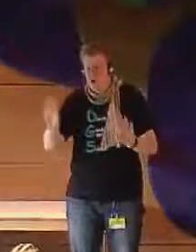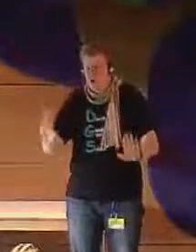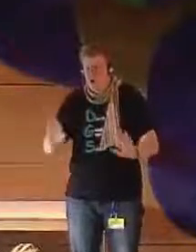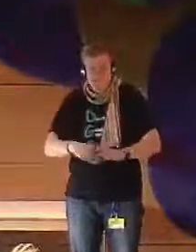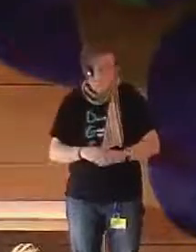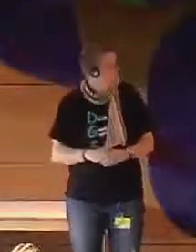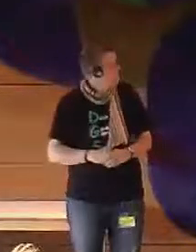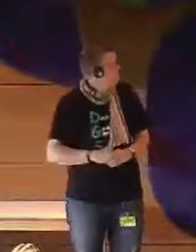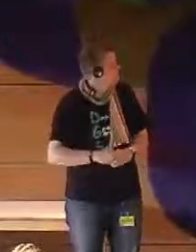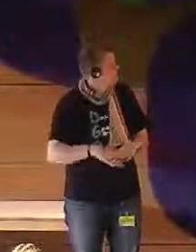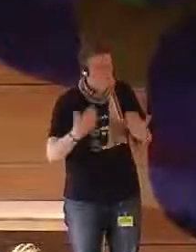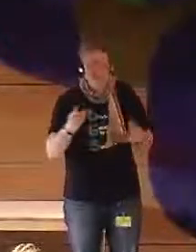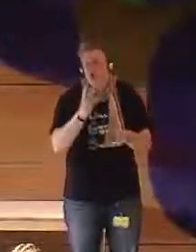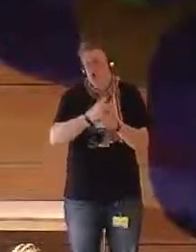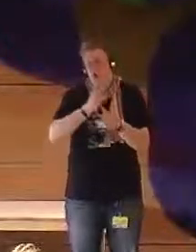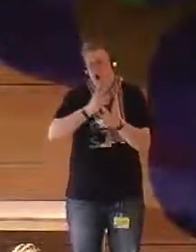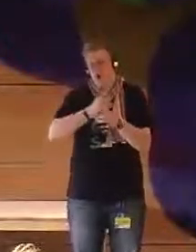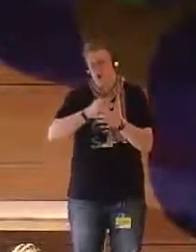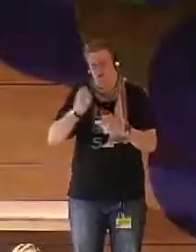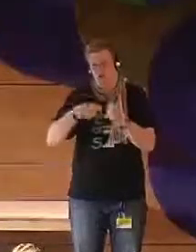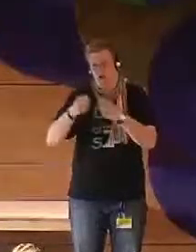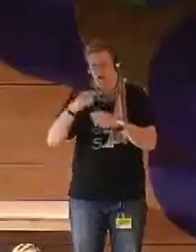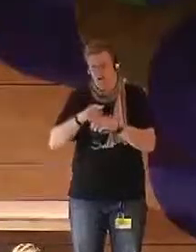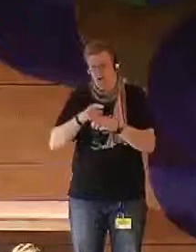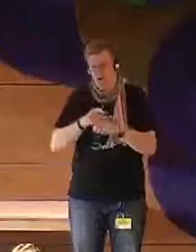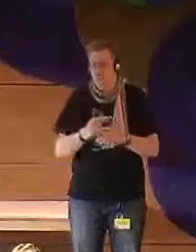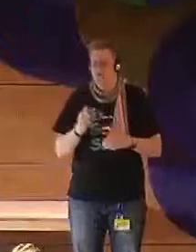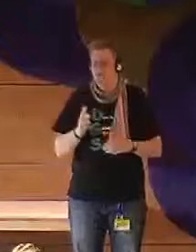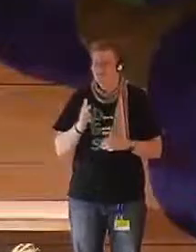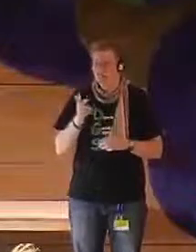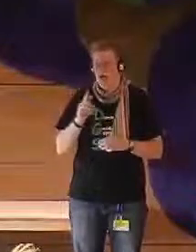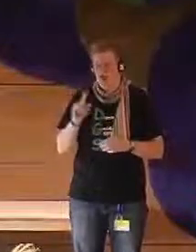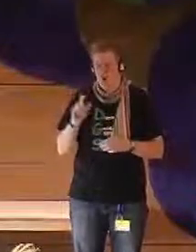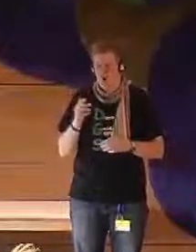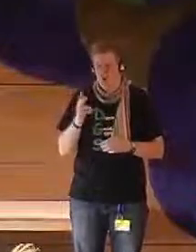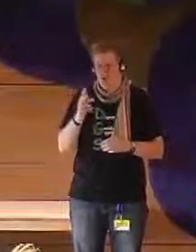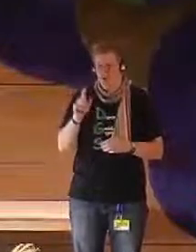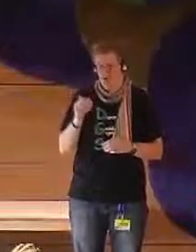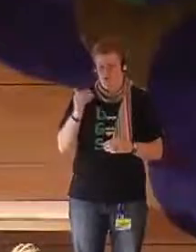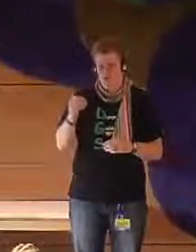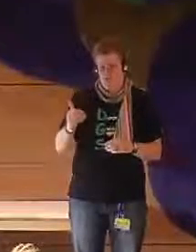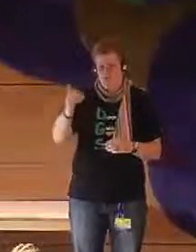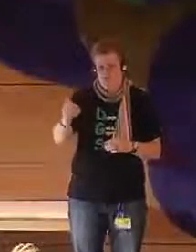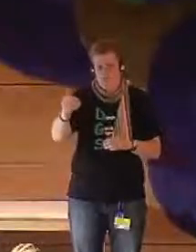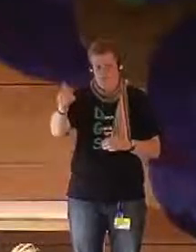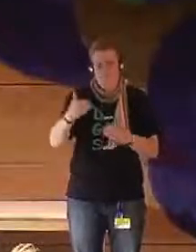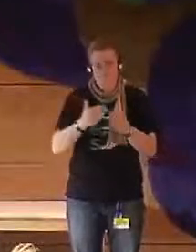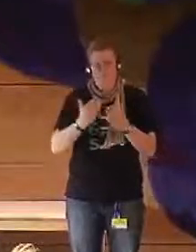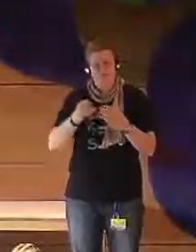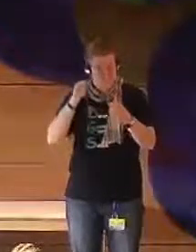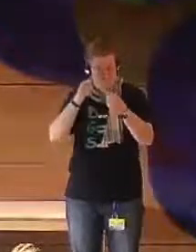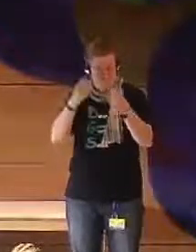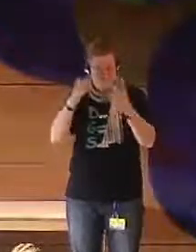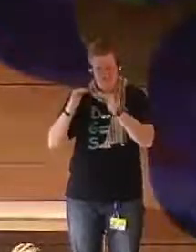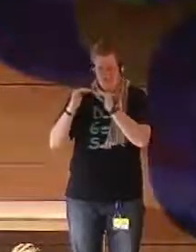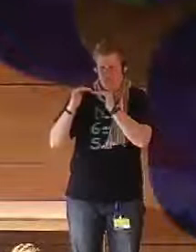given every 3 weeks. Remember, we want nice, smooth levels. So you give the injection, the level goes